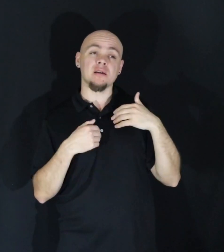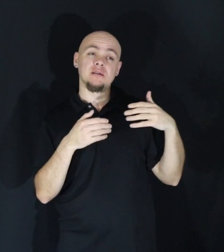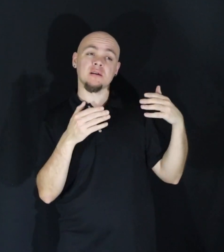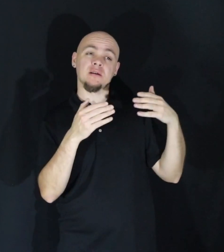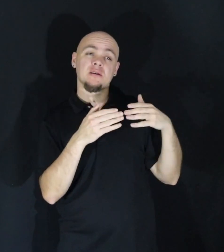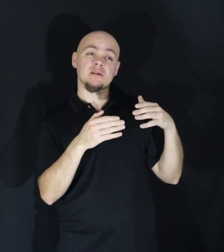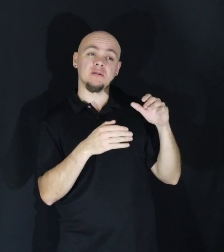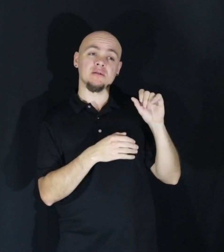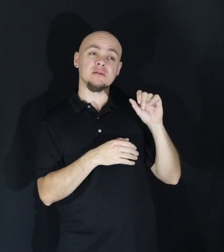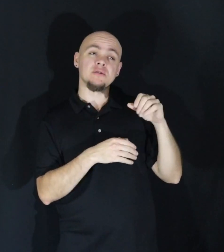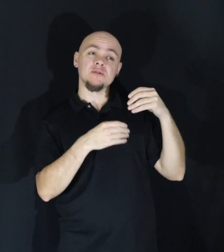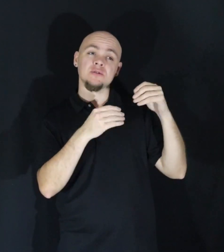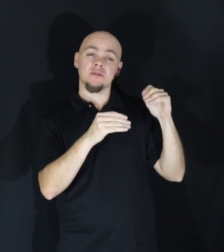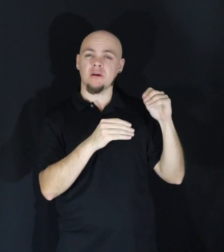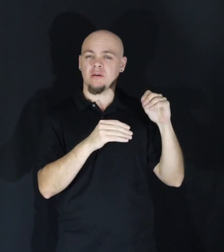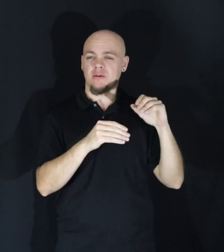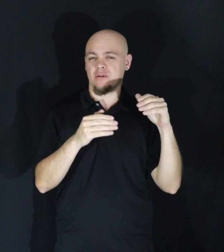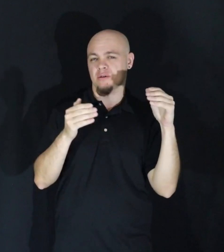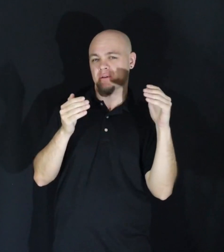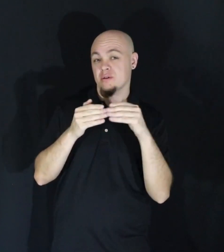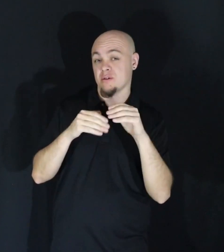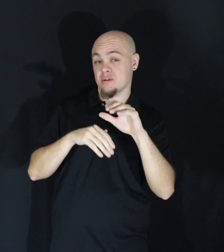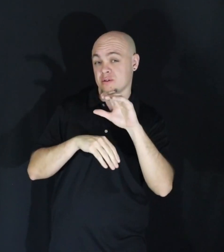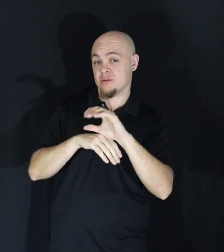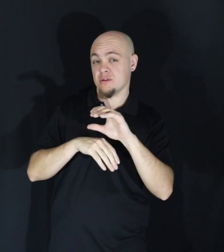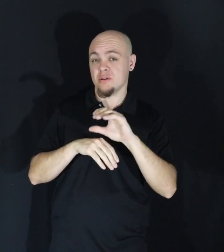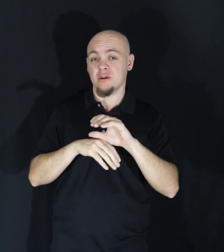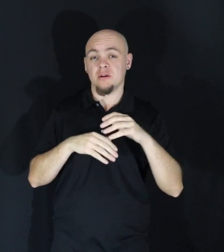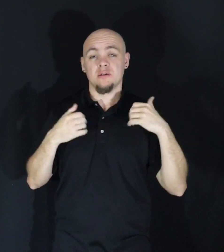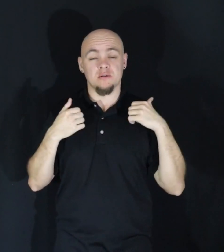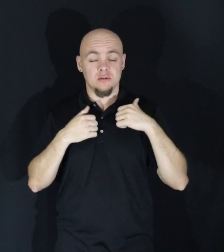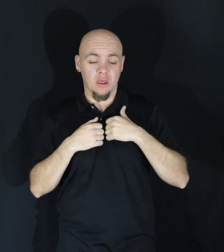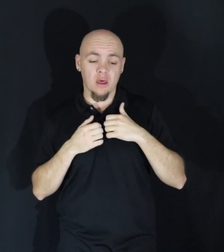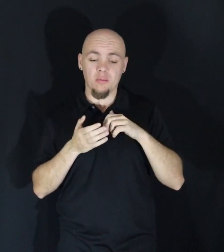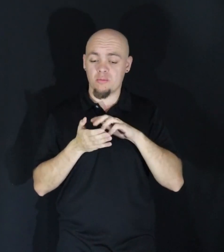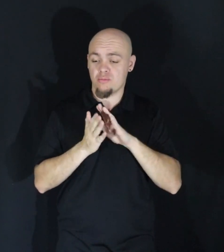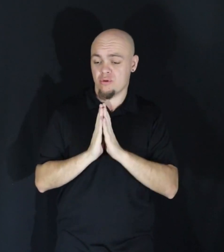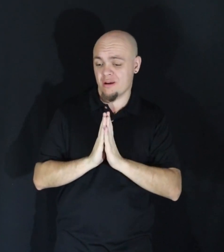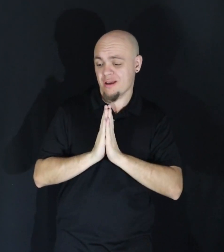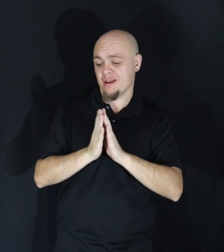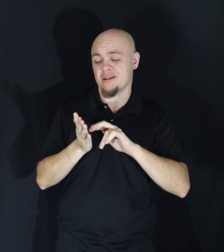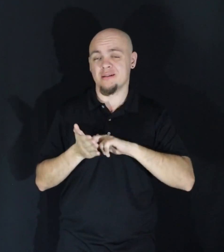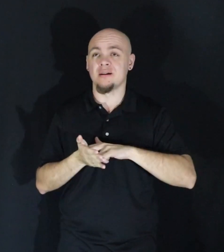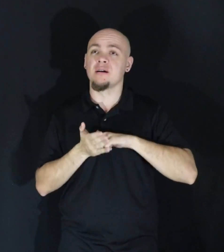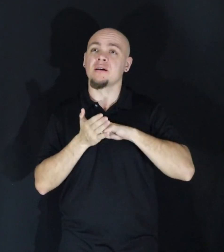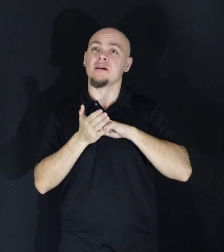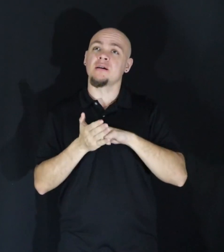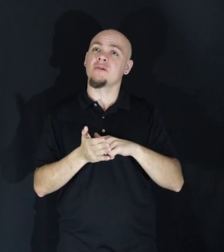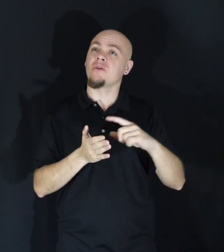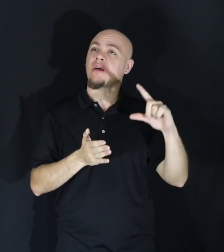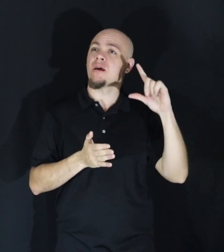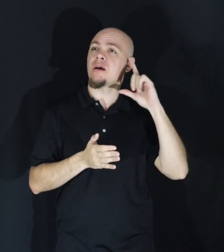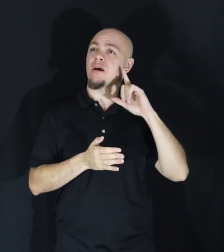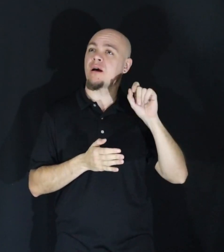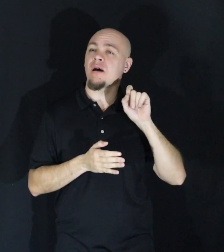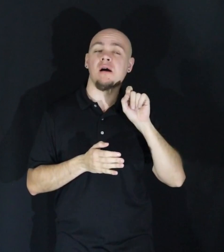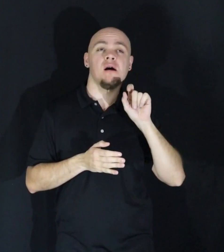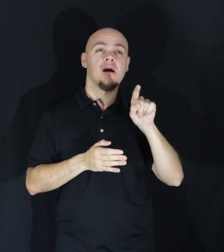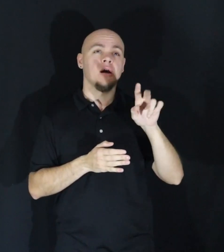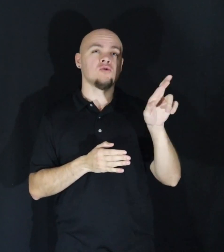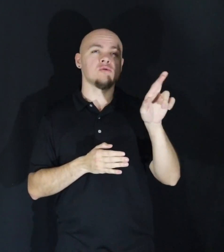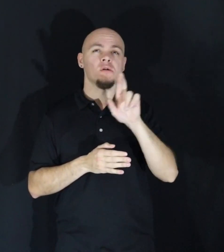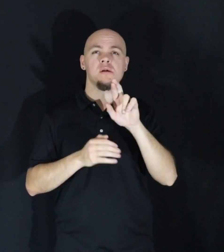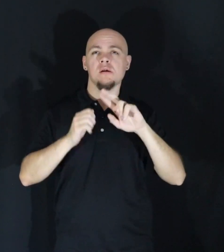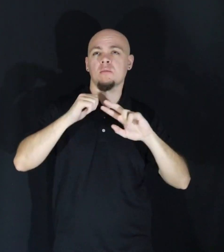got a corner church where the bright suits pray until their knees hurt. That view from Belle Isle, hop, just go right until you see that long